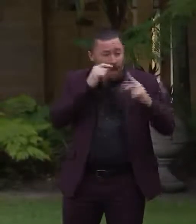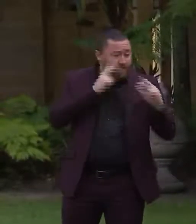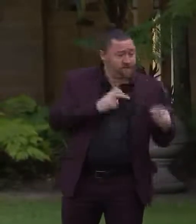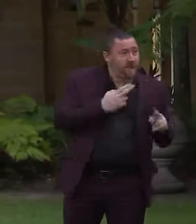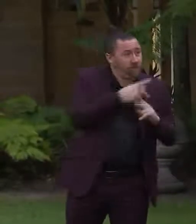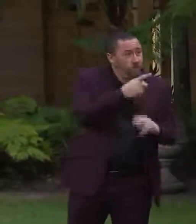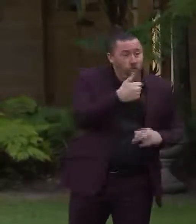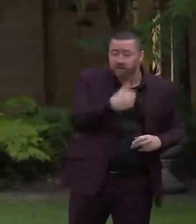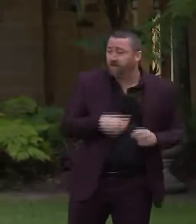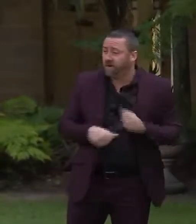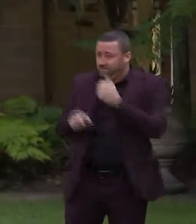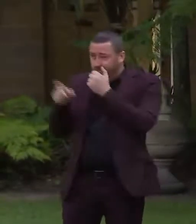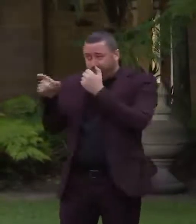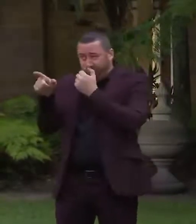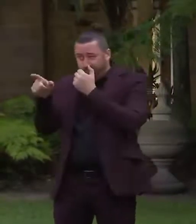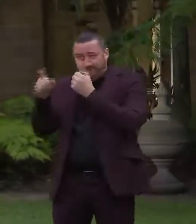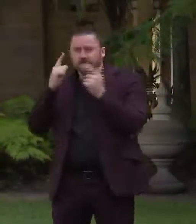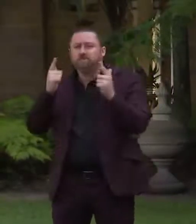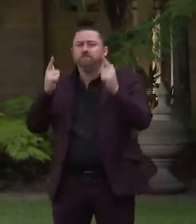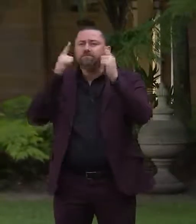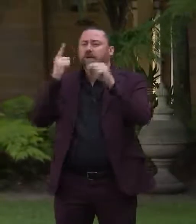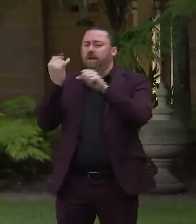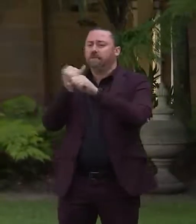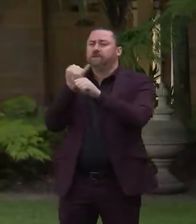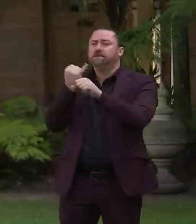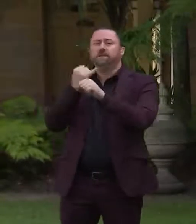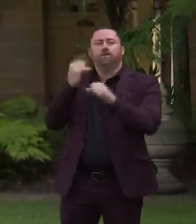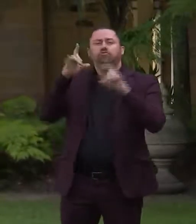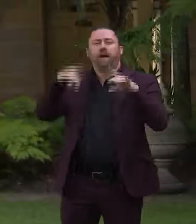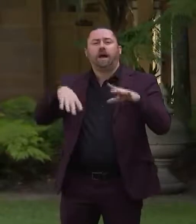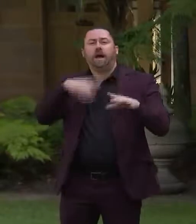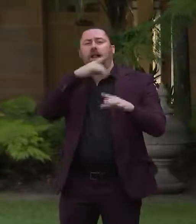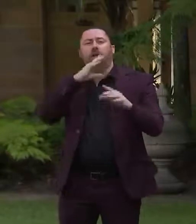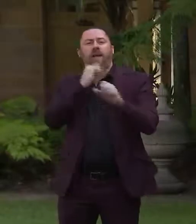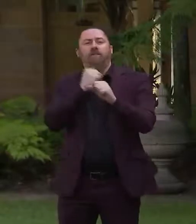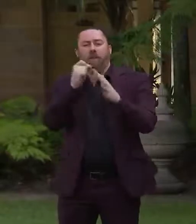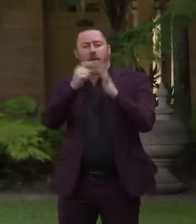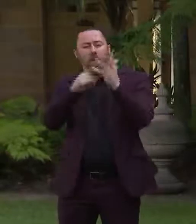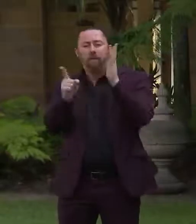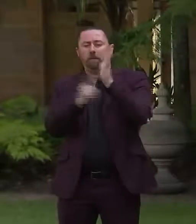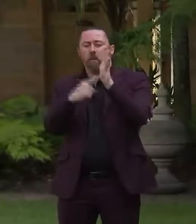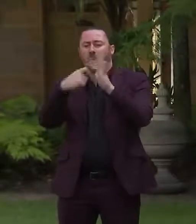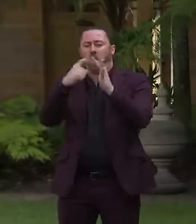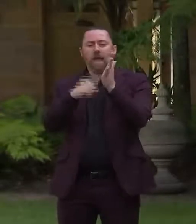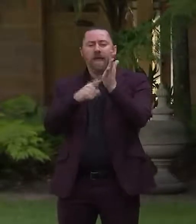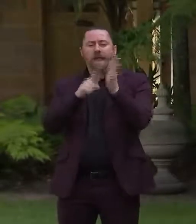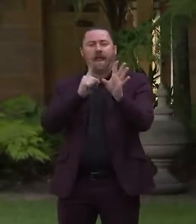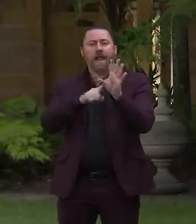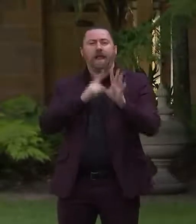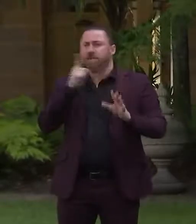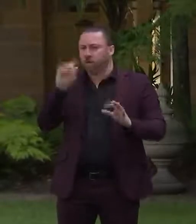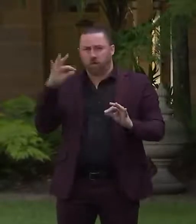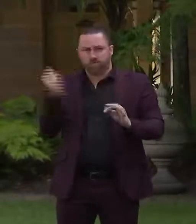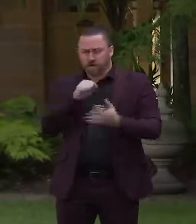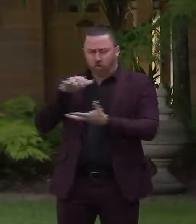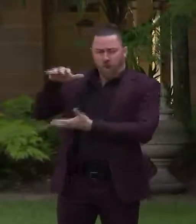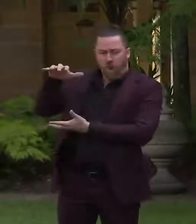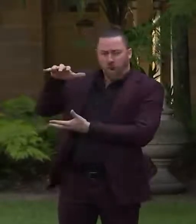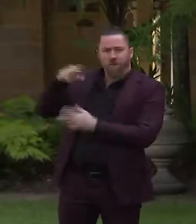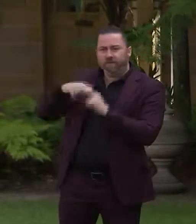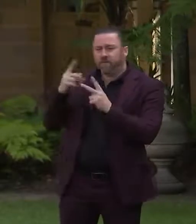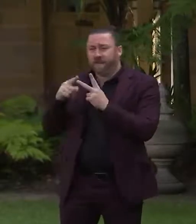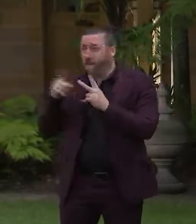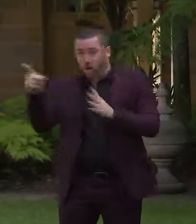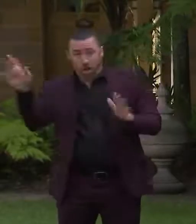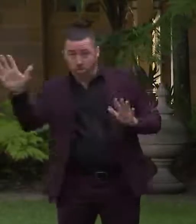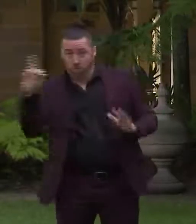you. Yes? Premier, the Chief Medical Officer, Paul Kelly, said yesterday there's no reason for states and territories to hold on to supply for that second. Well, you ask them